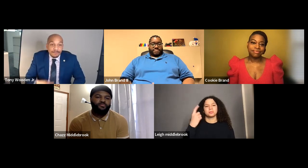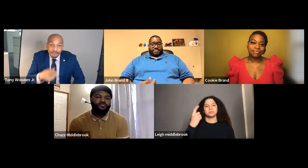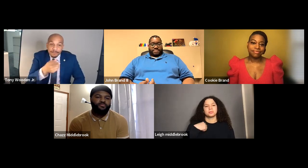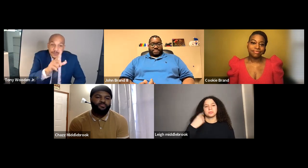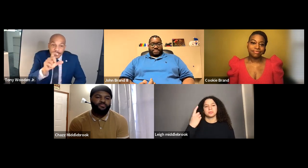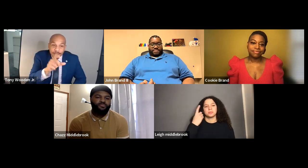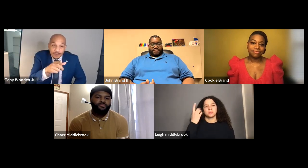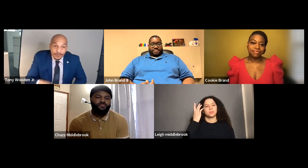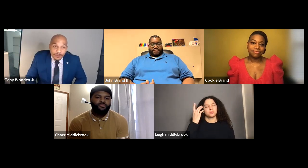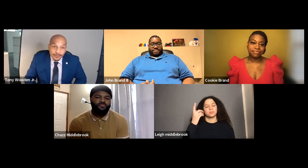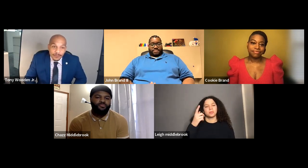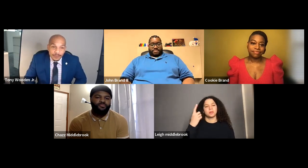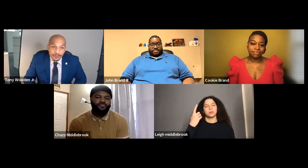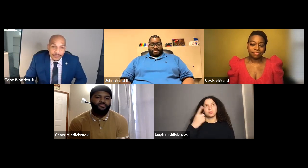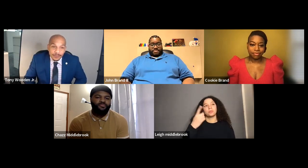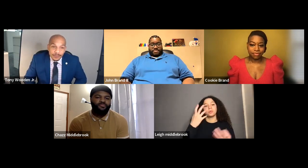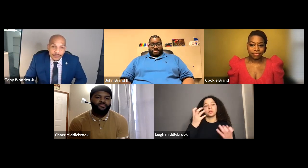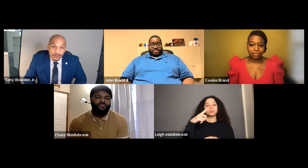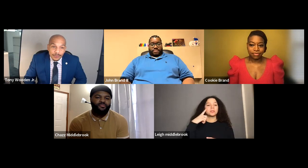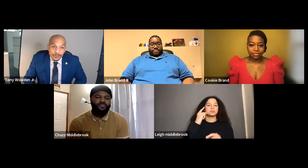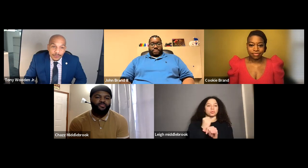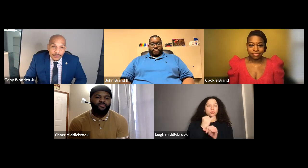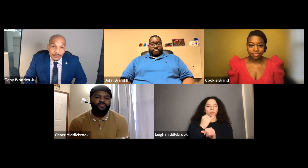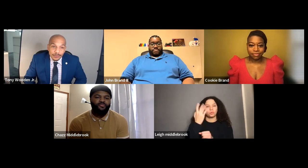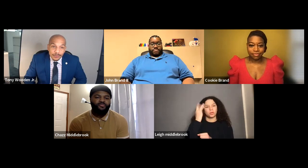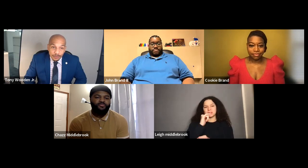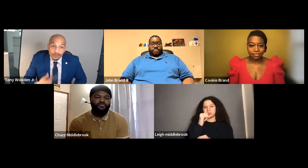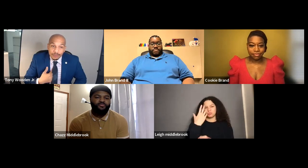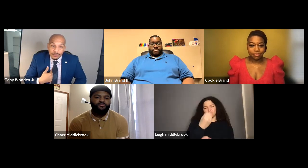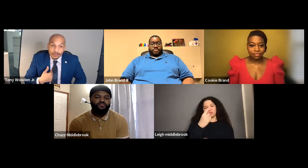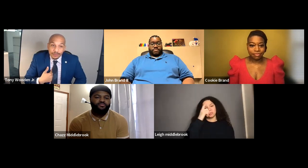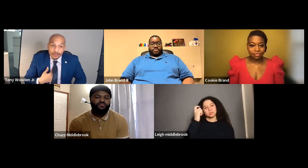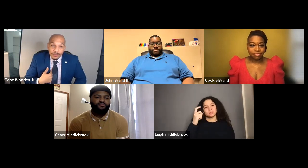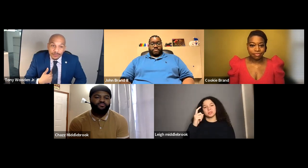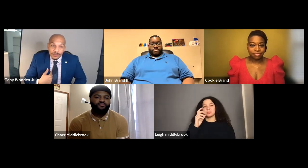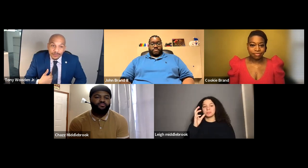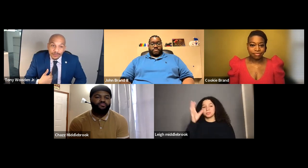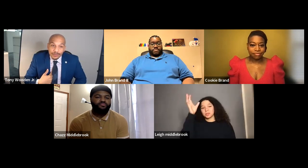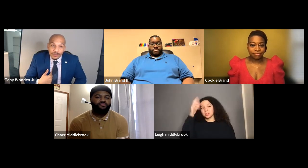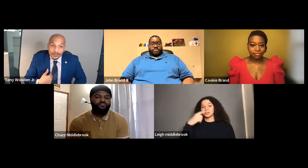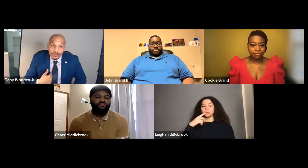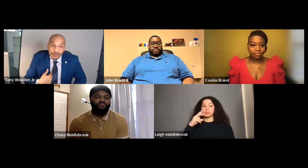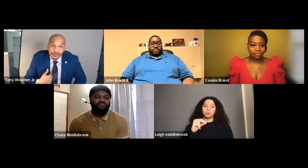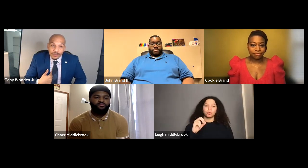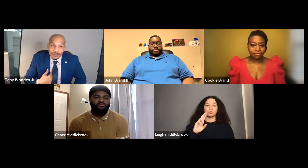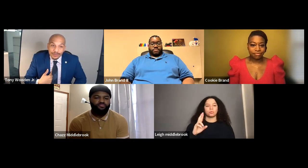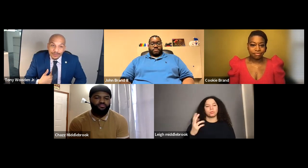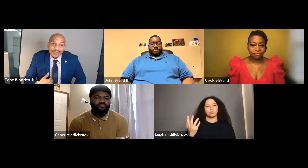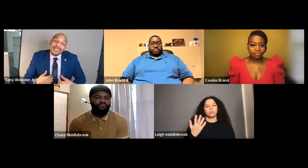Definitely. Lisa asking, I wonder why. I mean, why didn't they want you to go to a deaf school? Because your dad